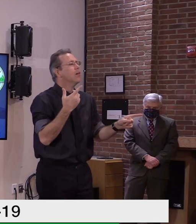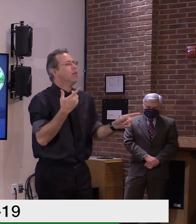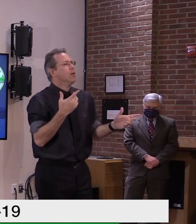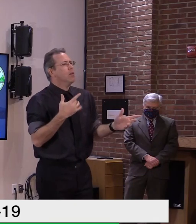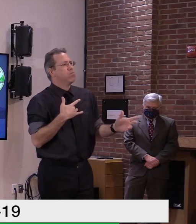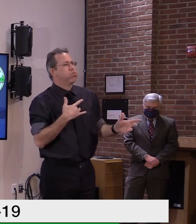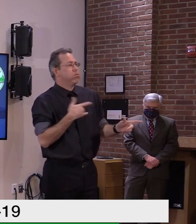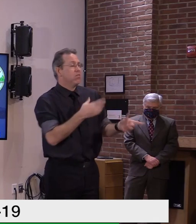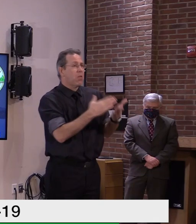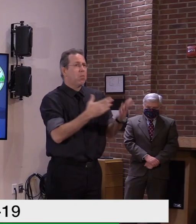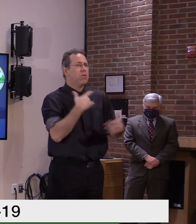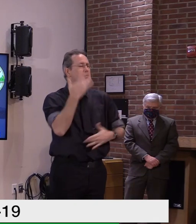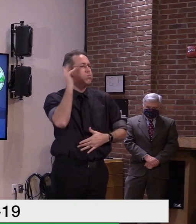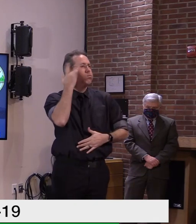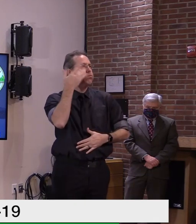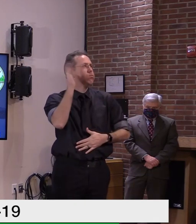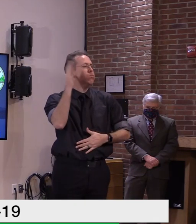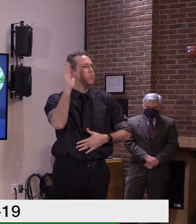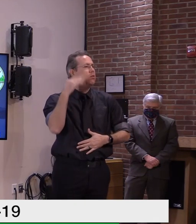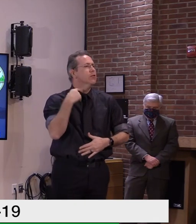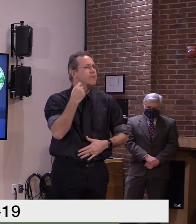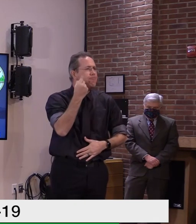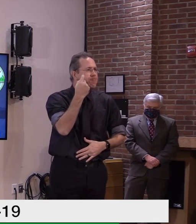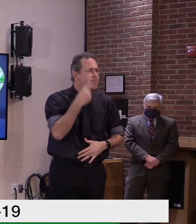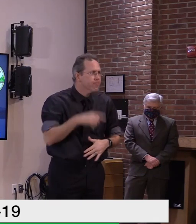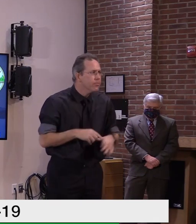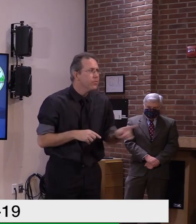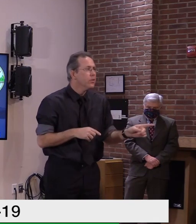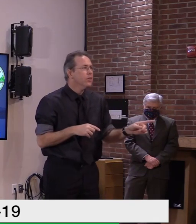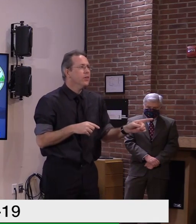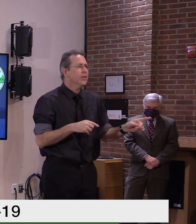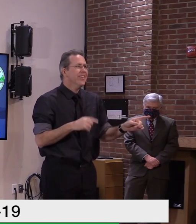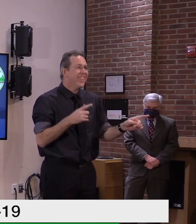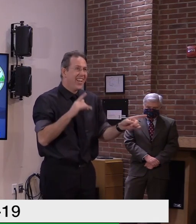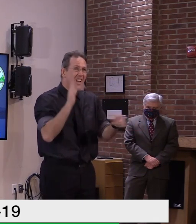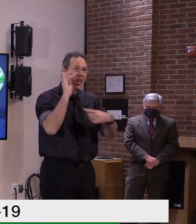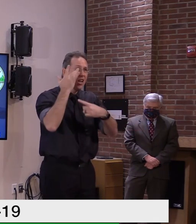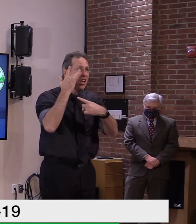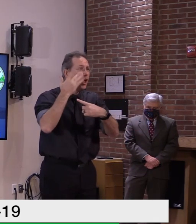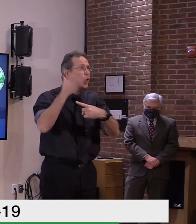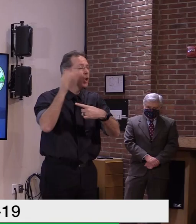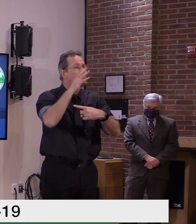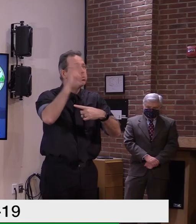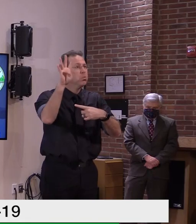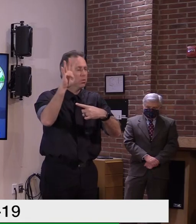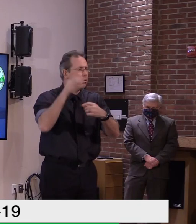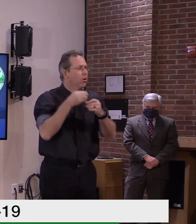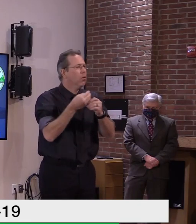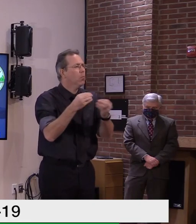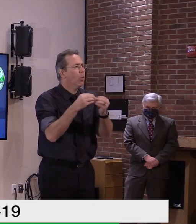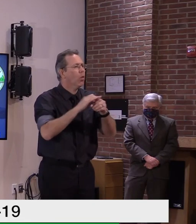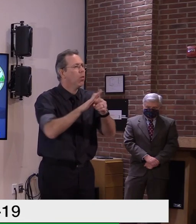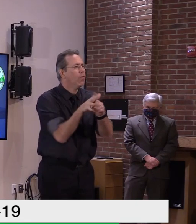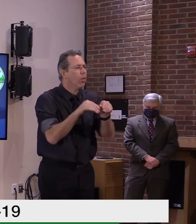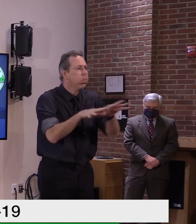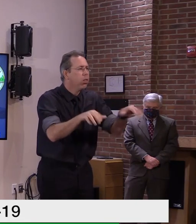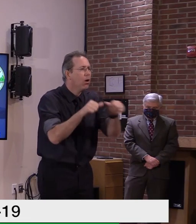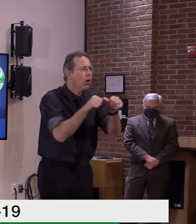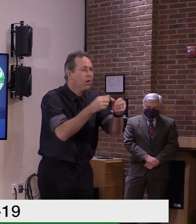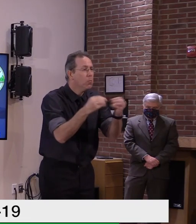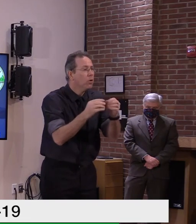it over doesn't make it so. We still have an emergency on our hands, and we're still seeing people dying, so we have to pay